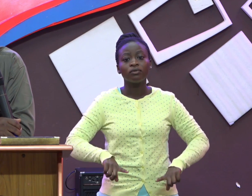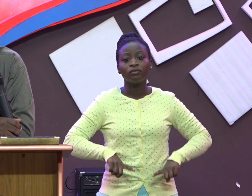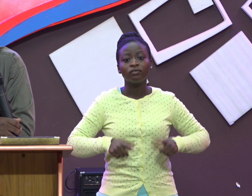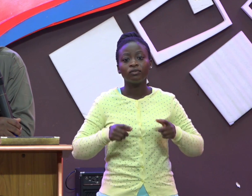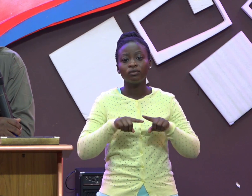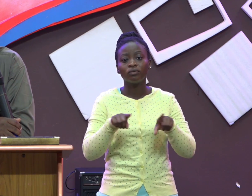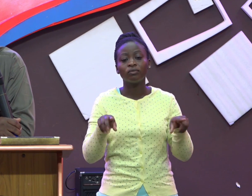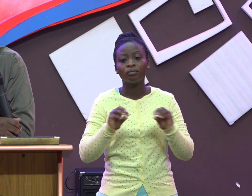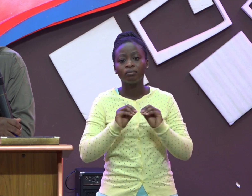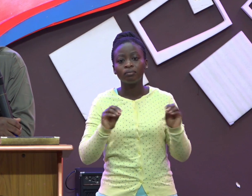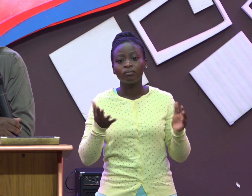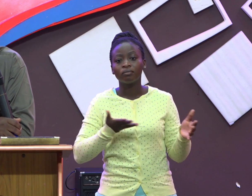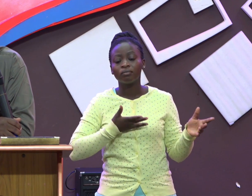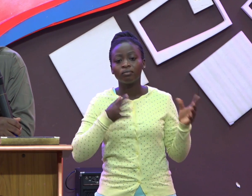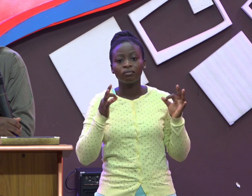Simply